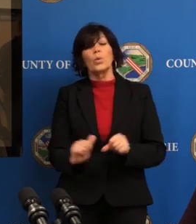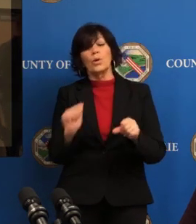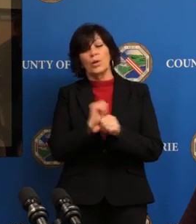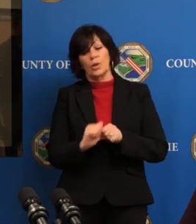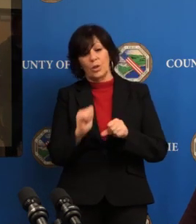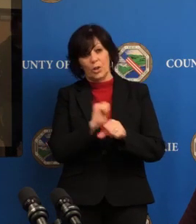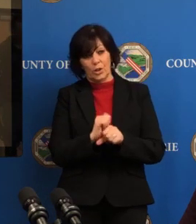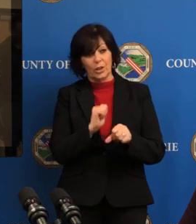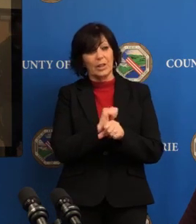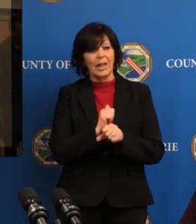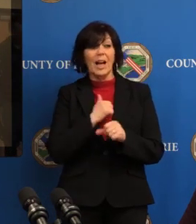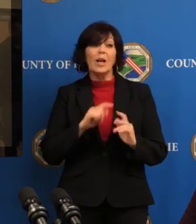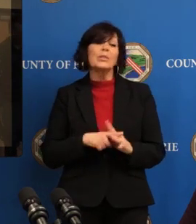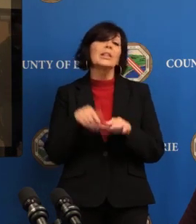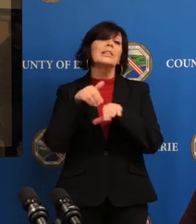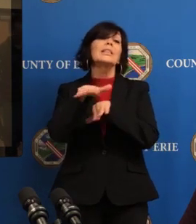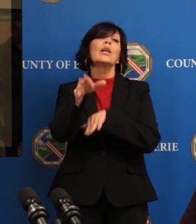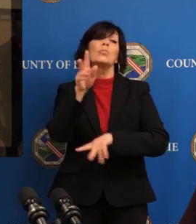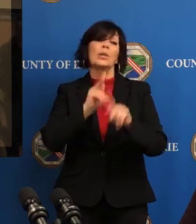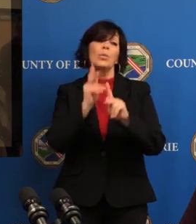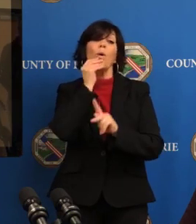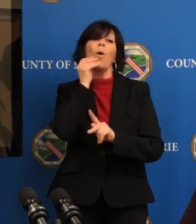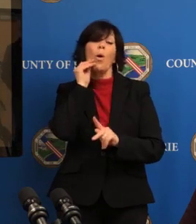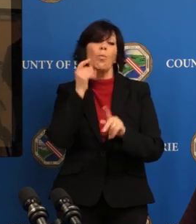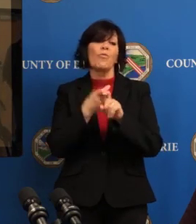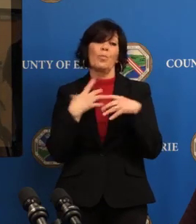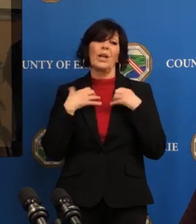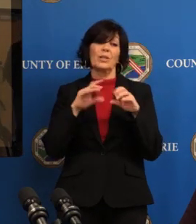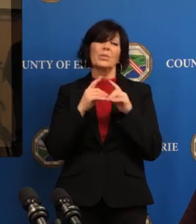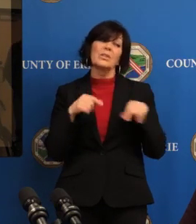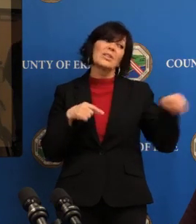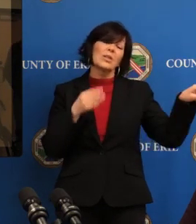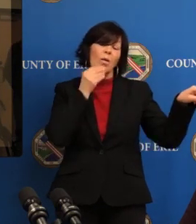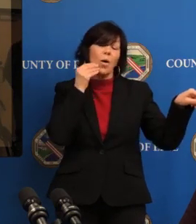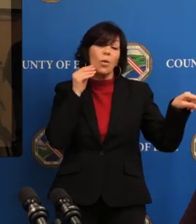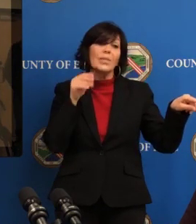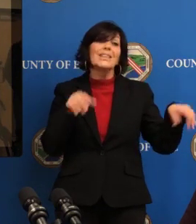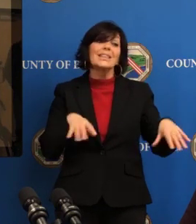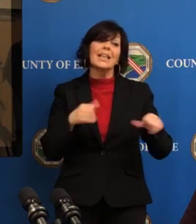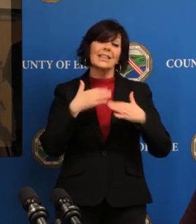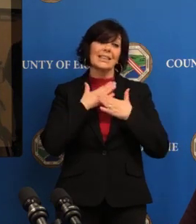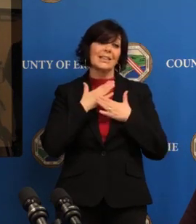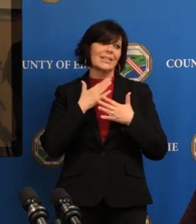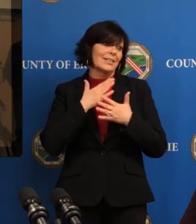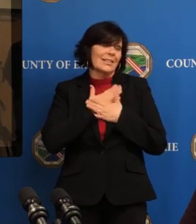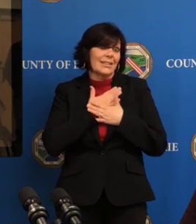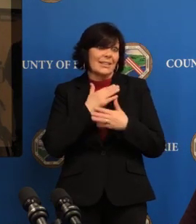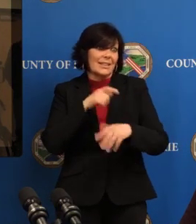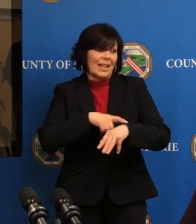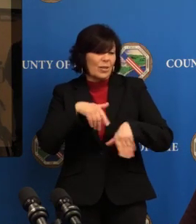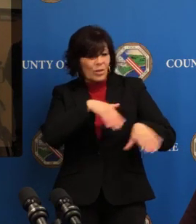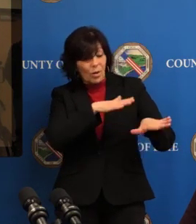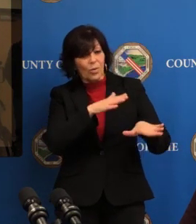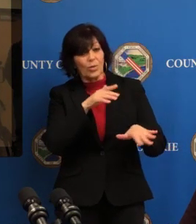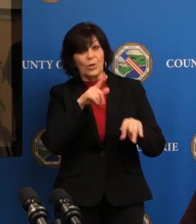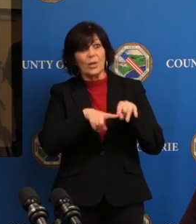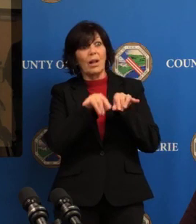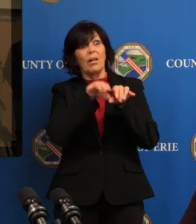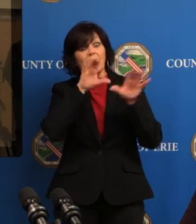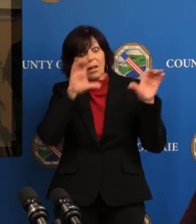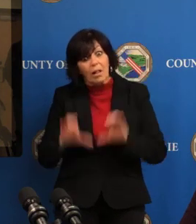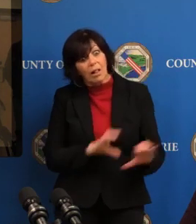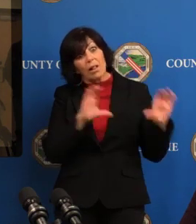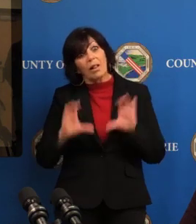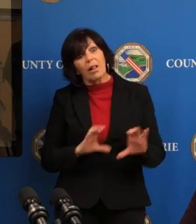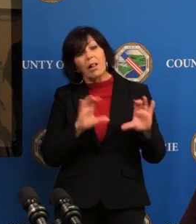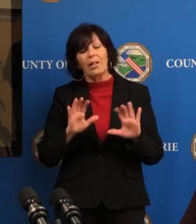I'm starting to send people home from the health department and other areas saying you got to take time off. I can't have you here all the time. We are worried about